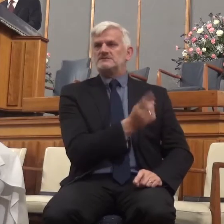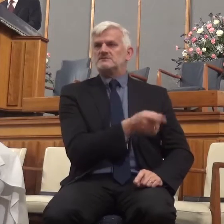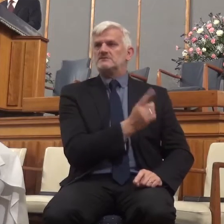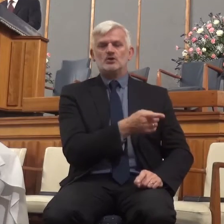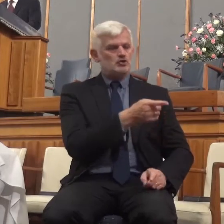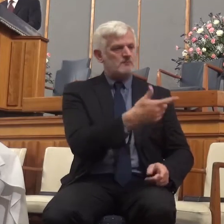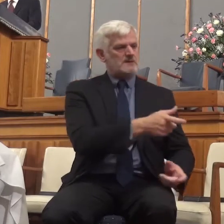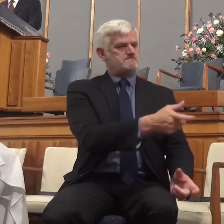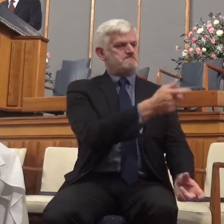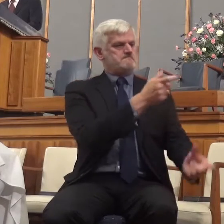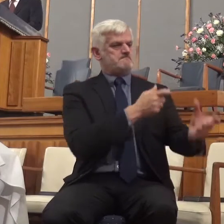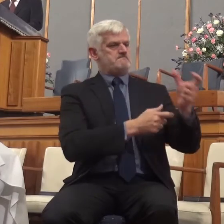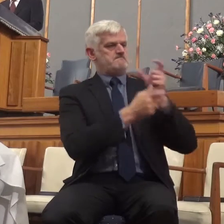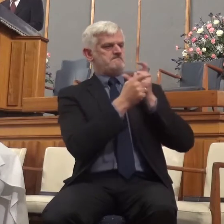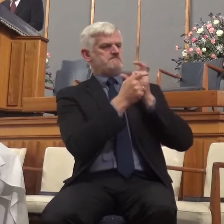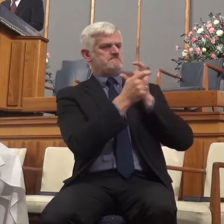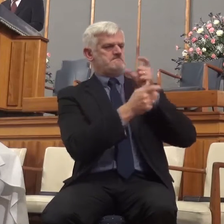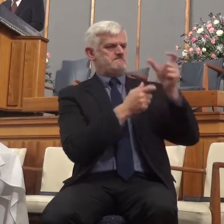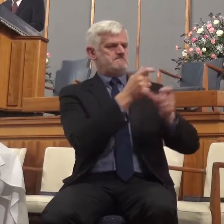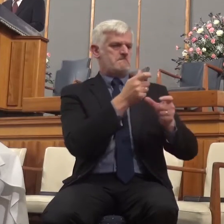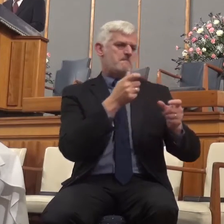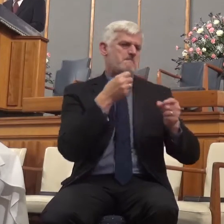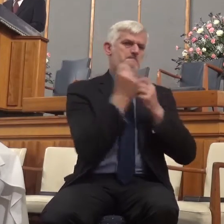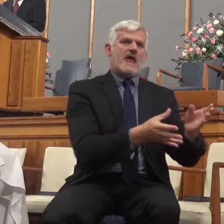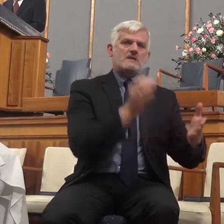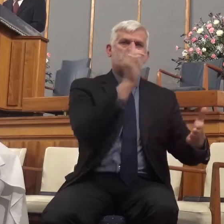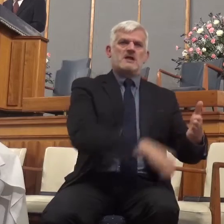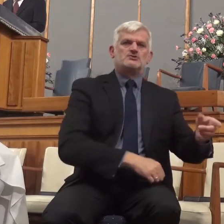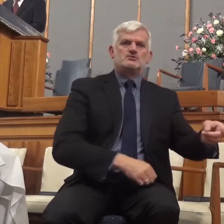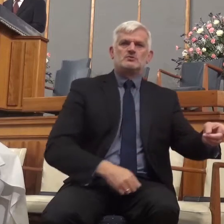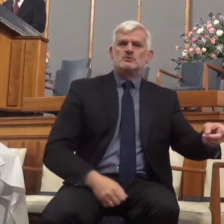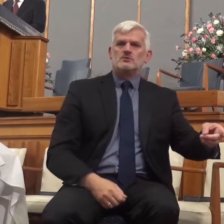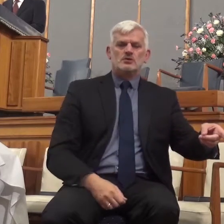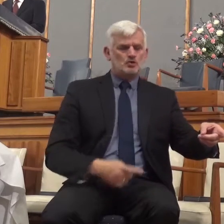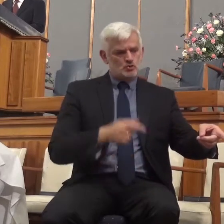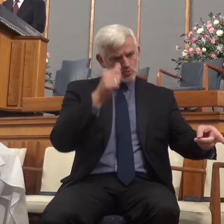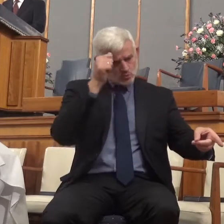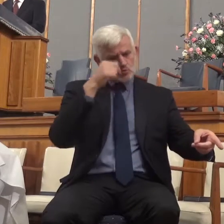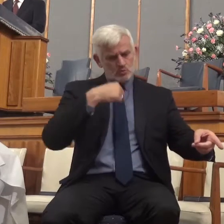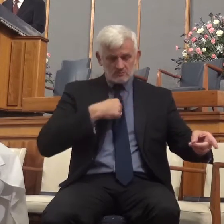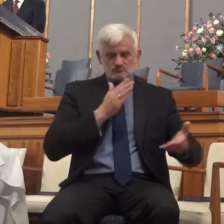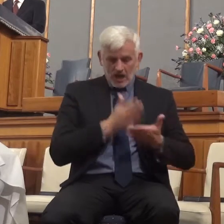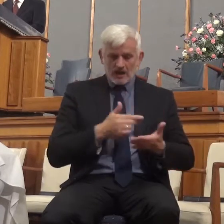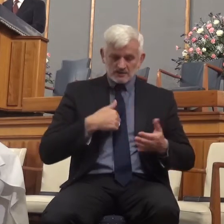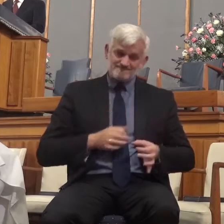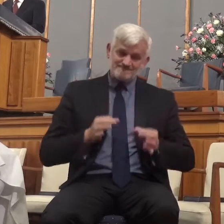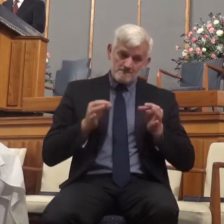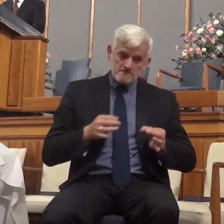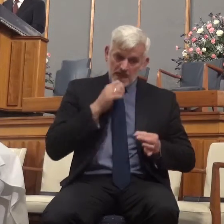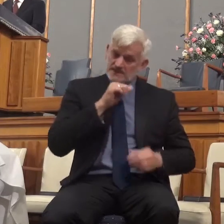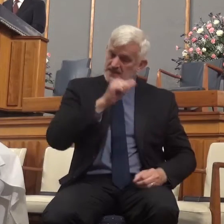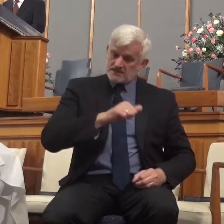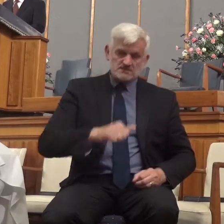own mouth will I judge thee, thou wicked servant. Thou knewest that I was an austere